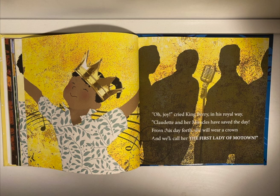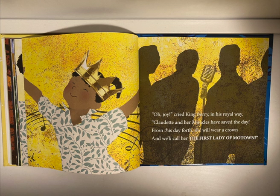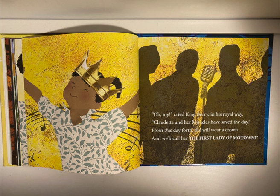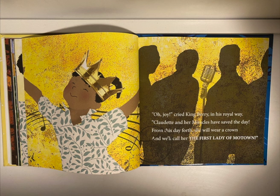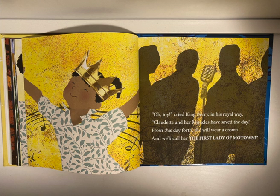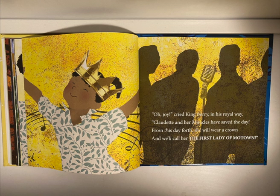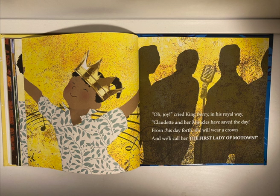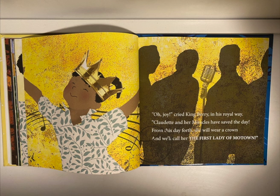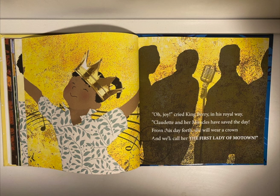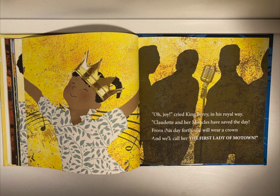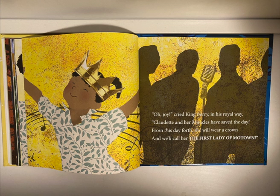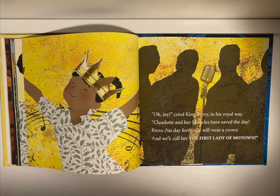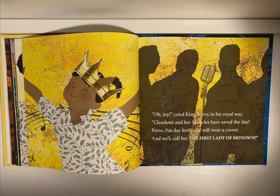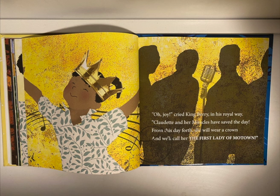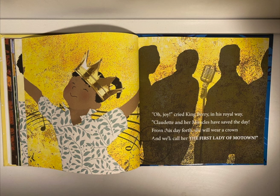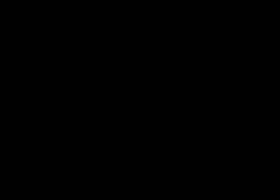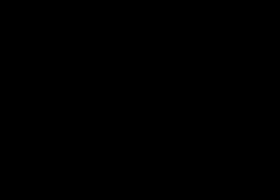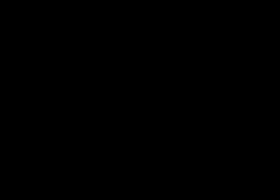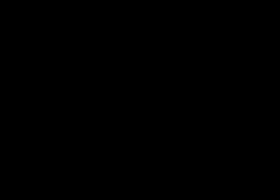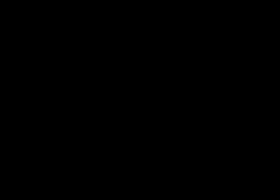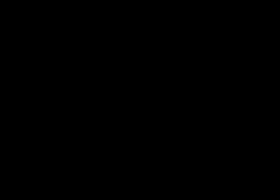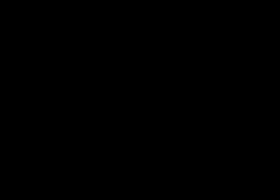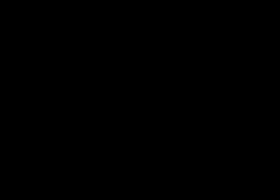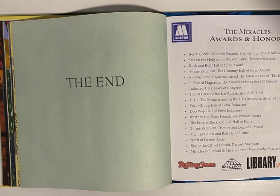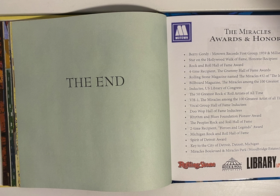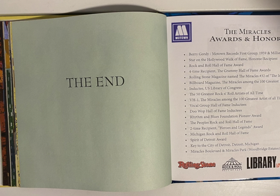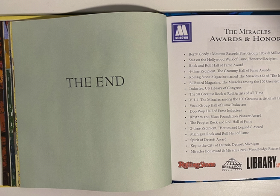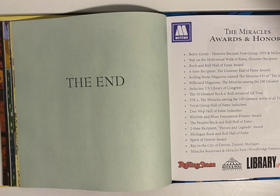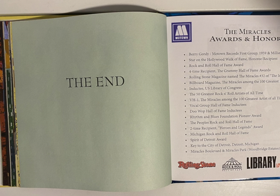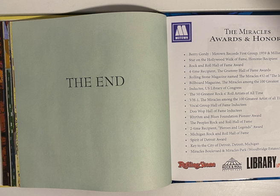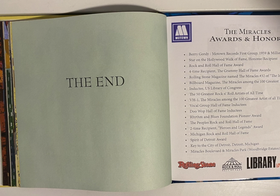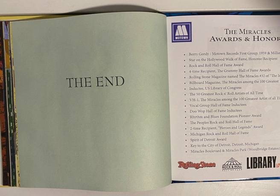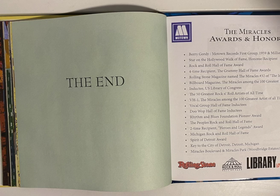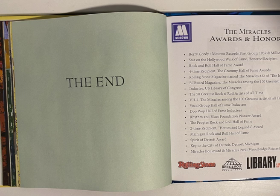the First Lady of Motown." The end.